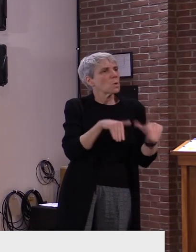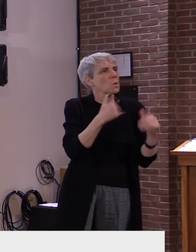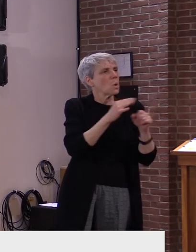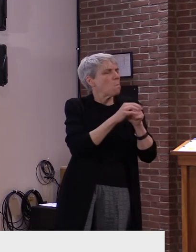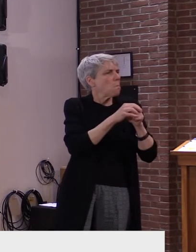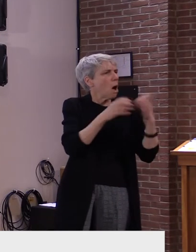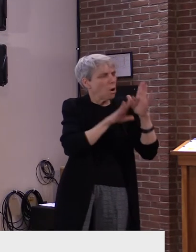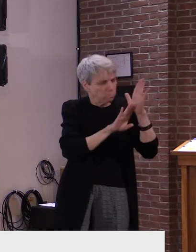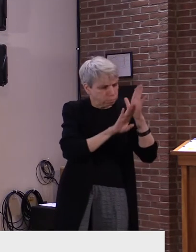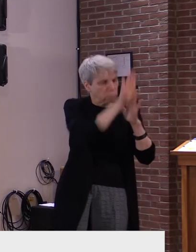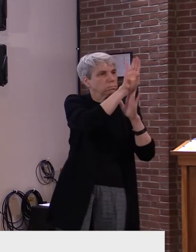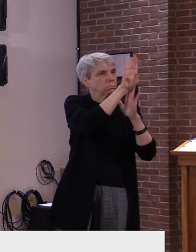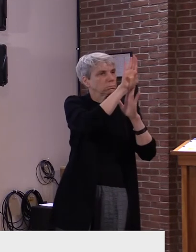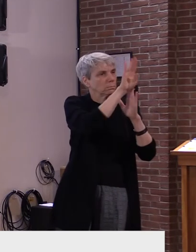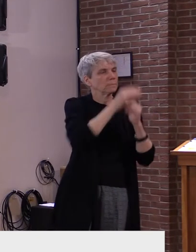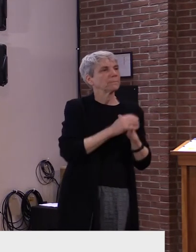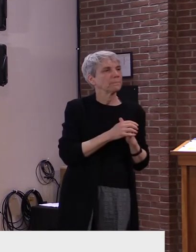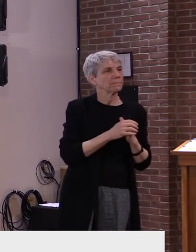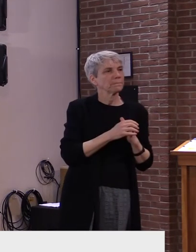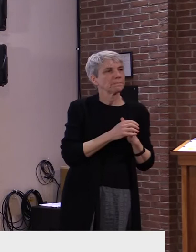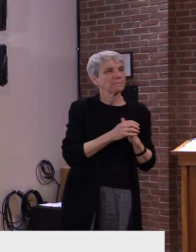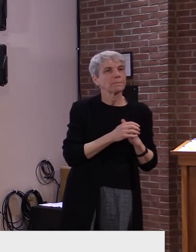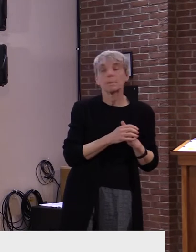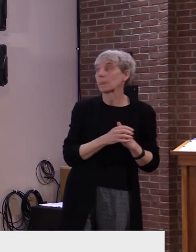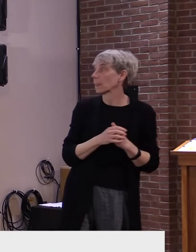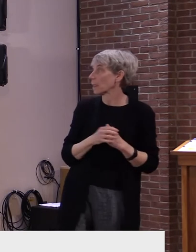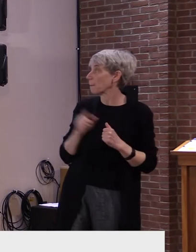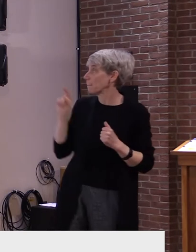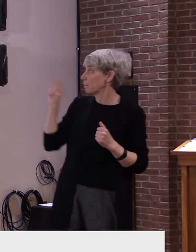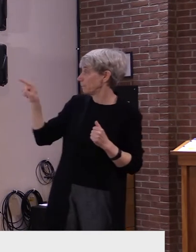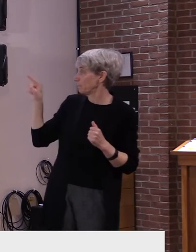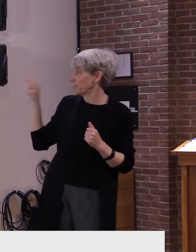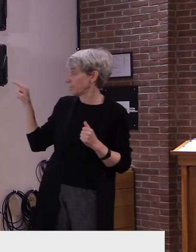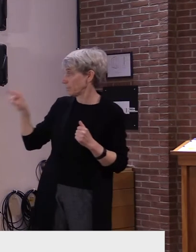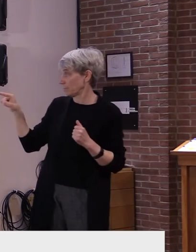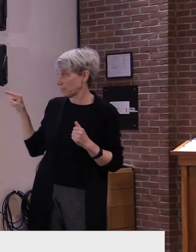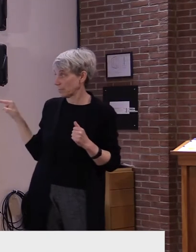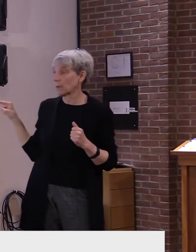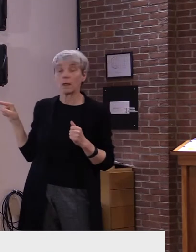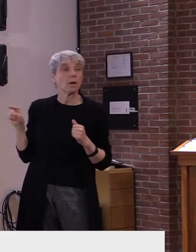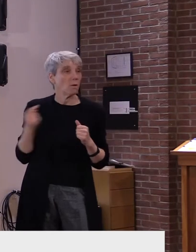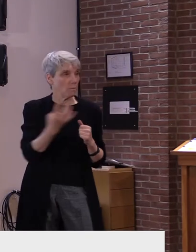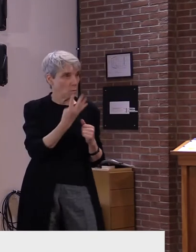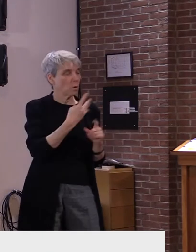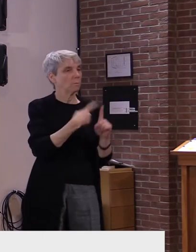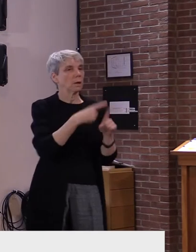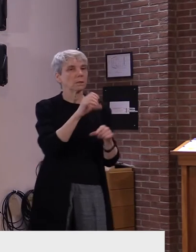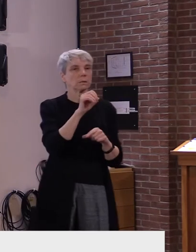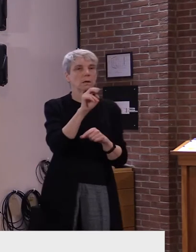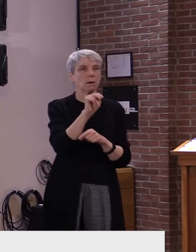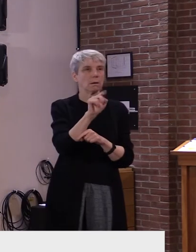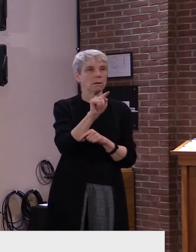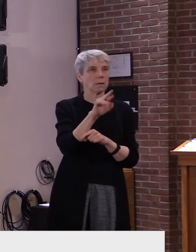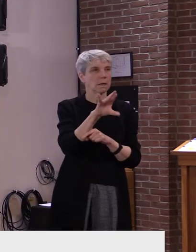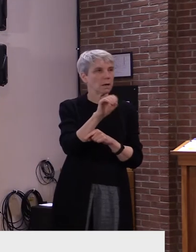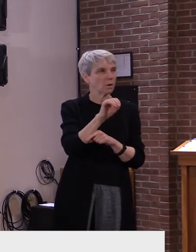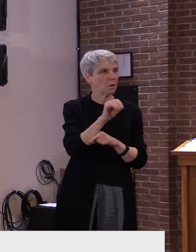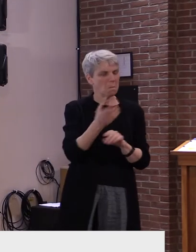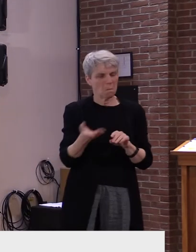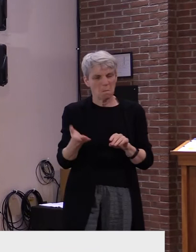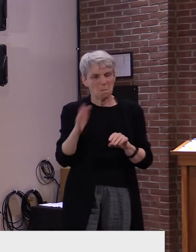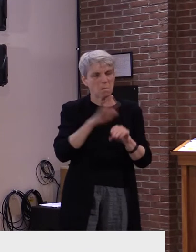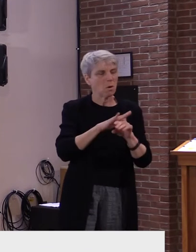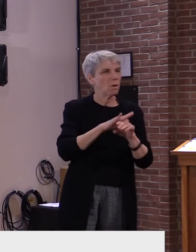grew quite substantially they actually grew in these provinces plus ontario over 200 percent since their canadian